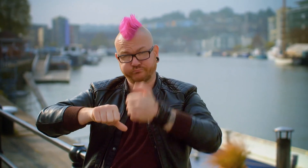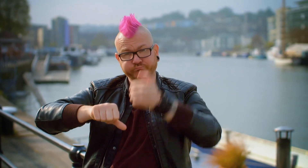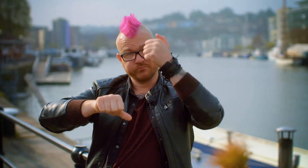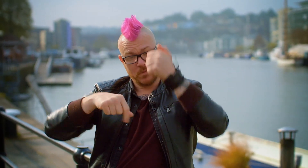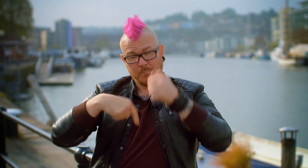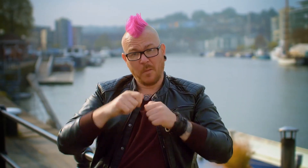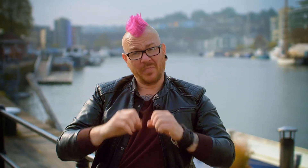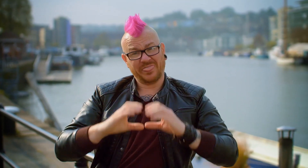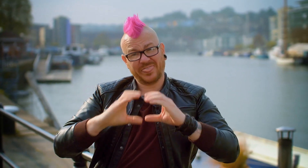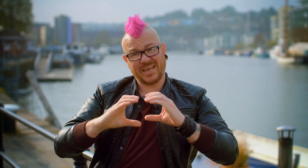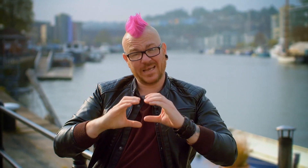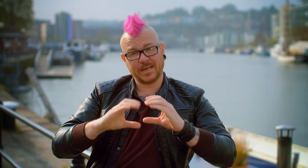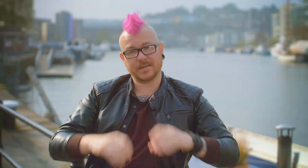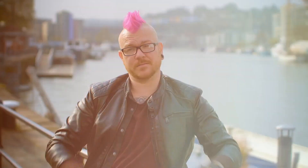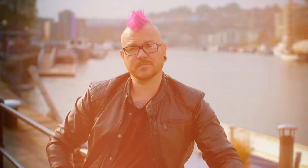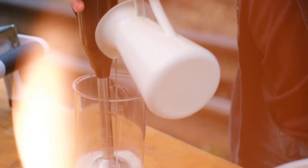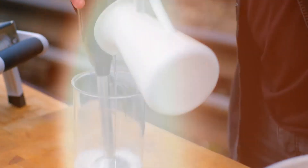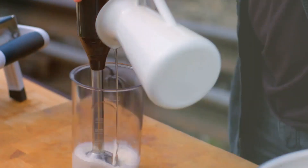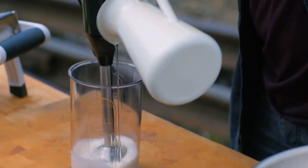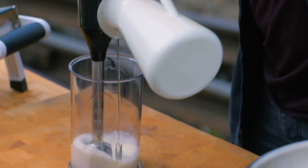some oil until it becomes really thick.